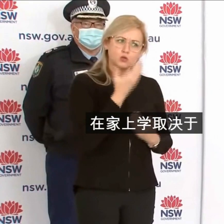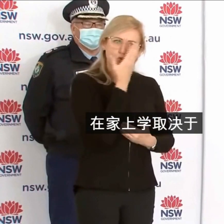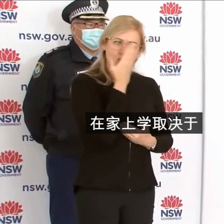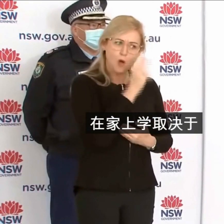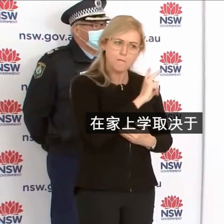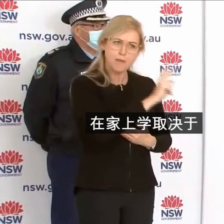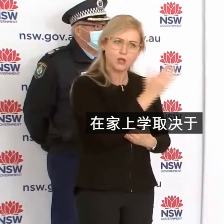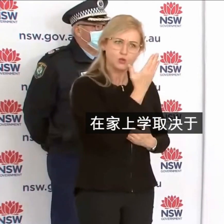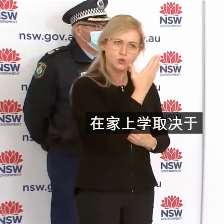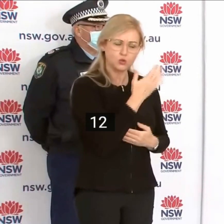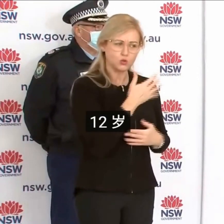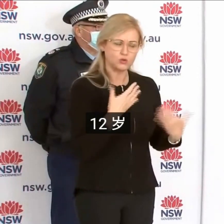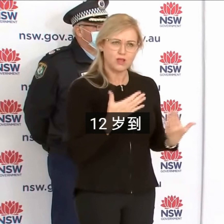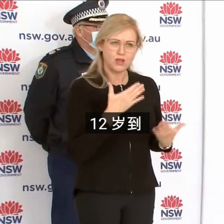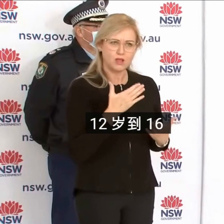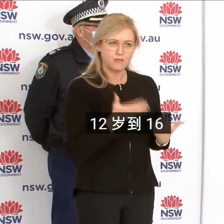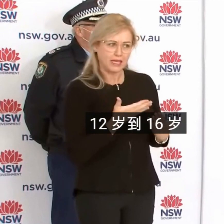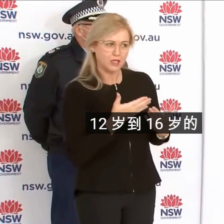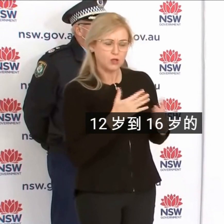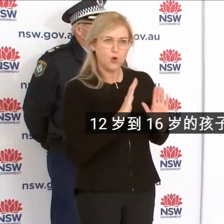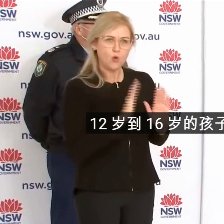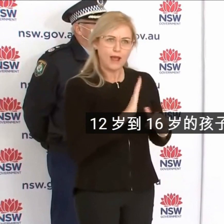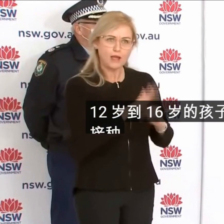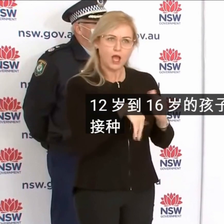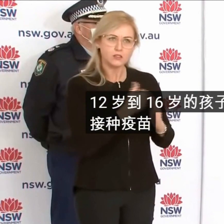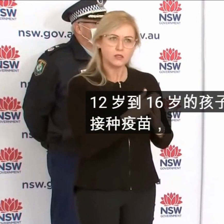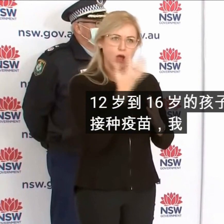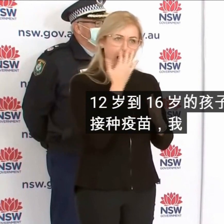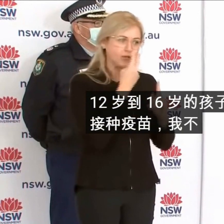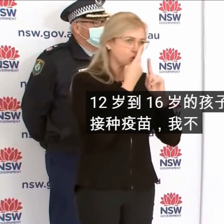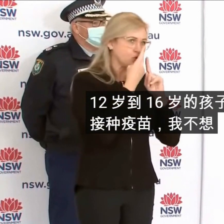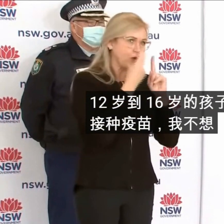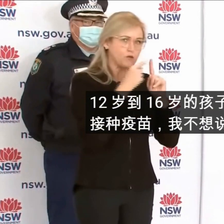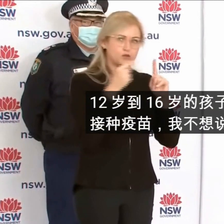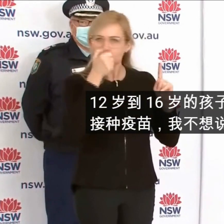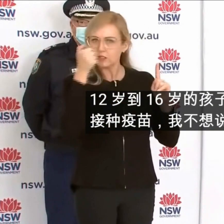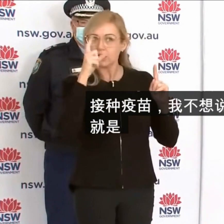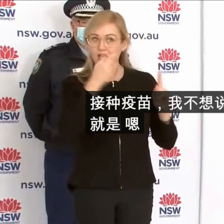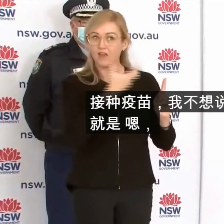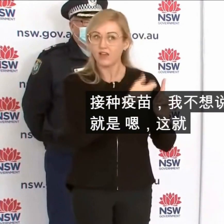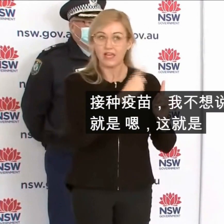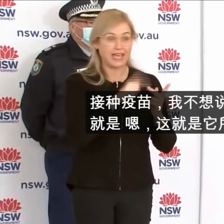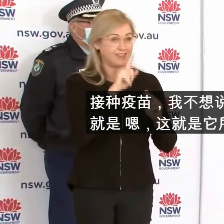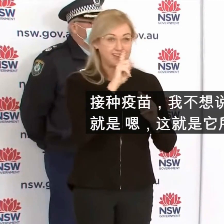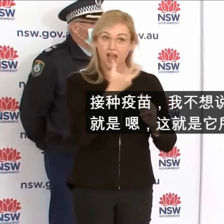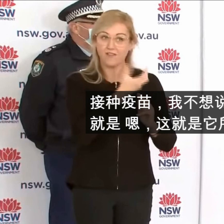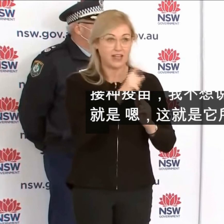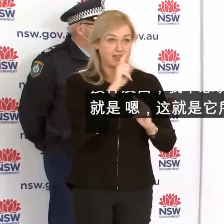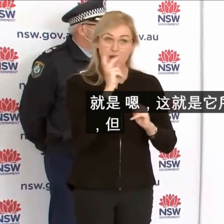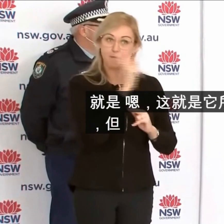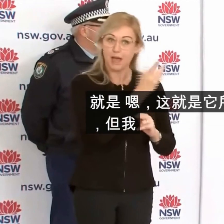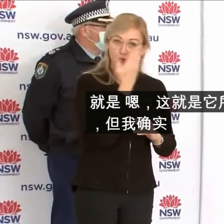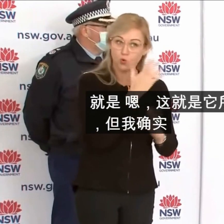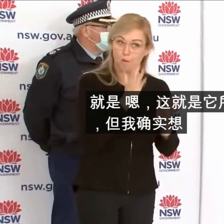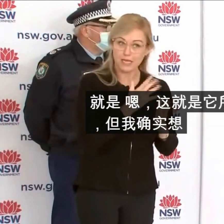dependent on whether 12-year-olds to 16-year-olds get the vaccine? Look, I don't want to say that's what it's dependent